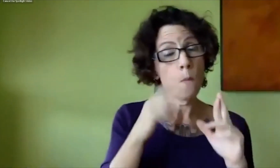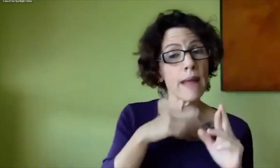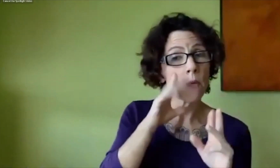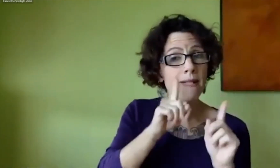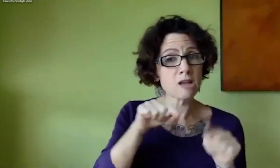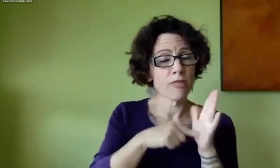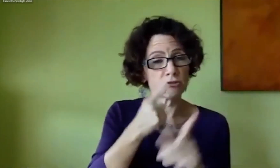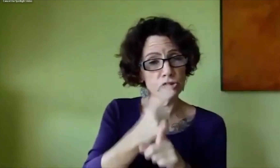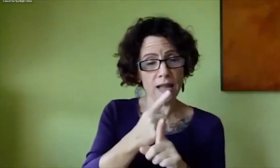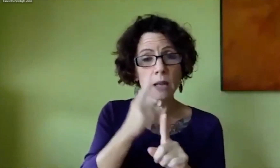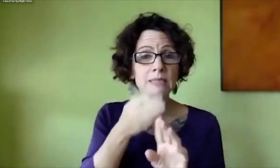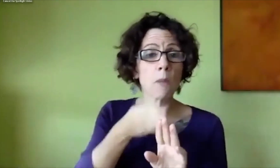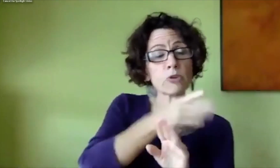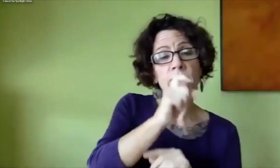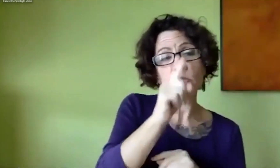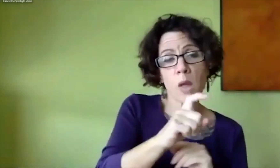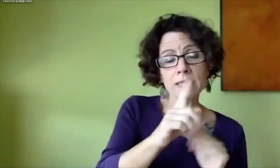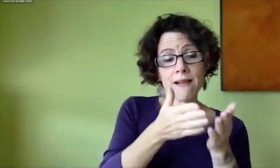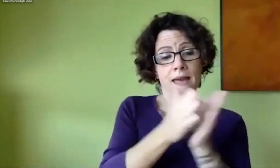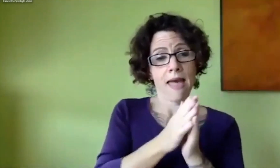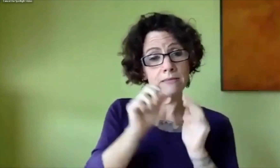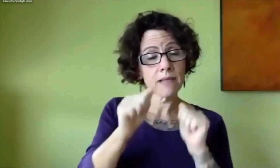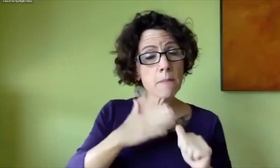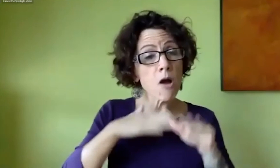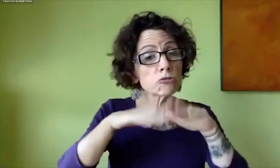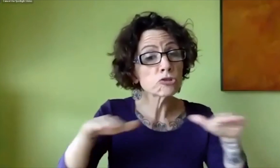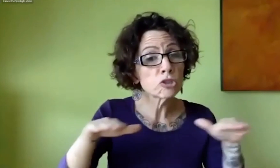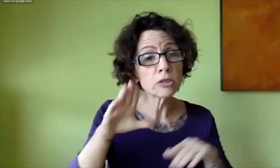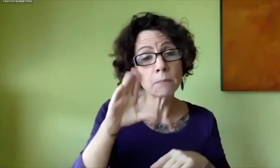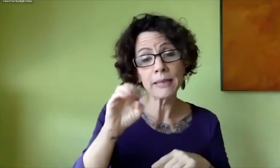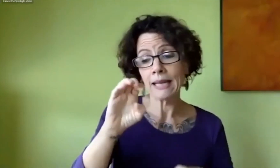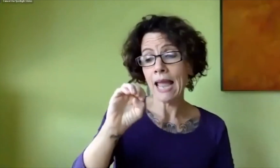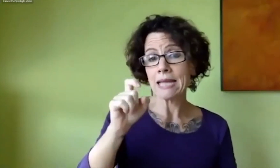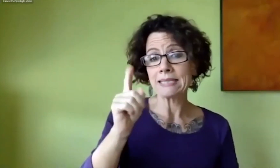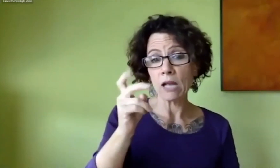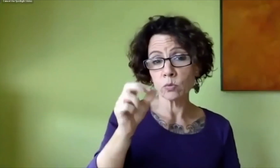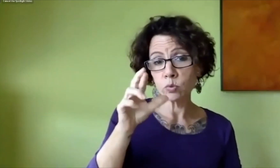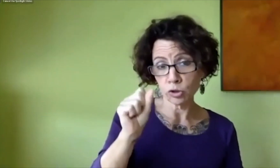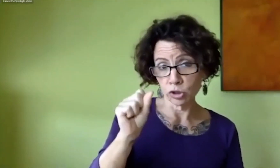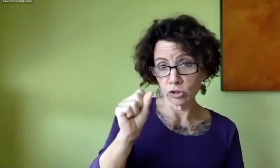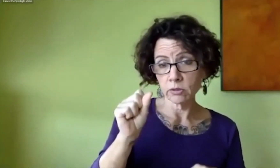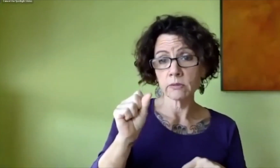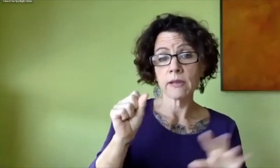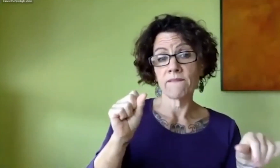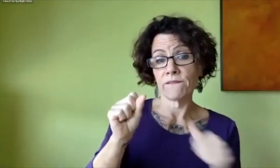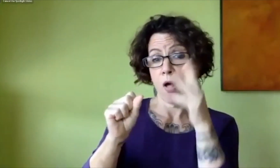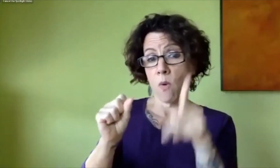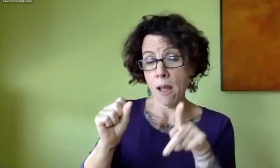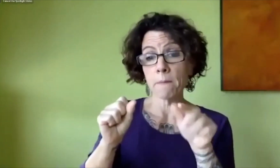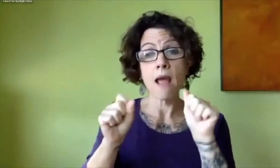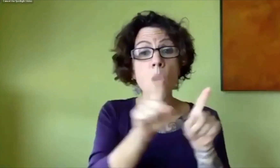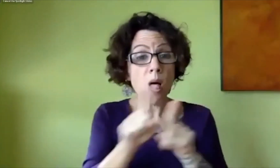Okay, I'm hoping I'm going to answer this correctly because the previous question asked, can my children be executors? So